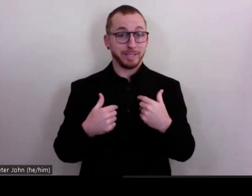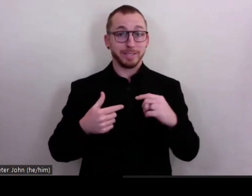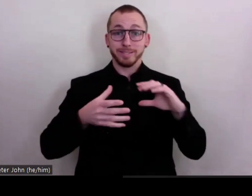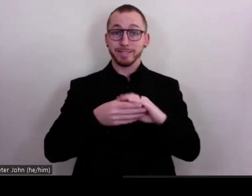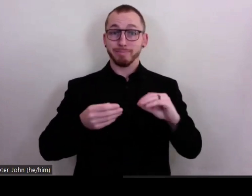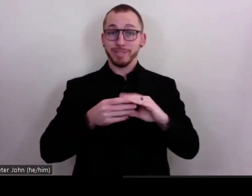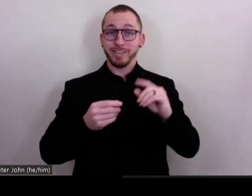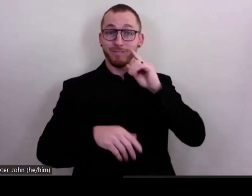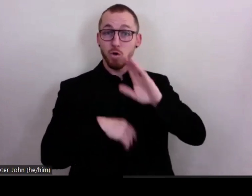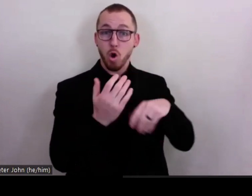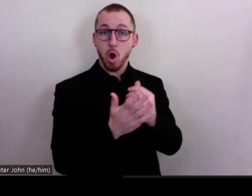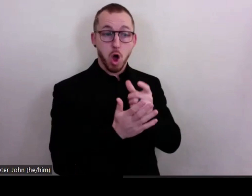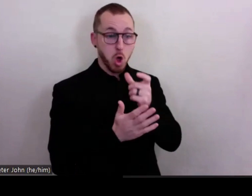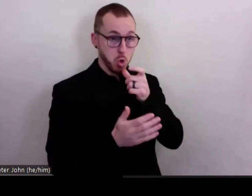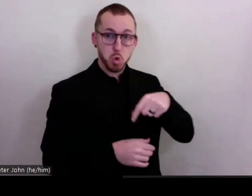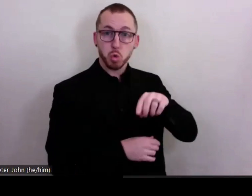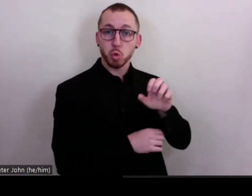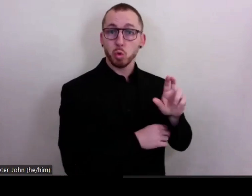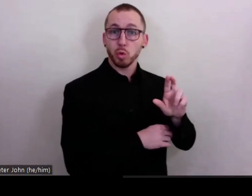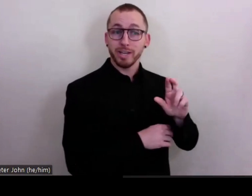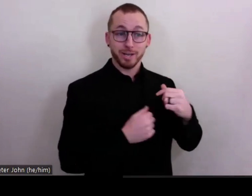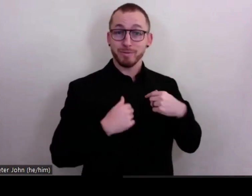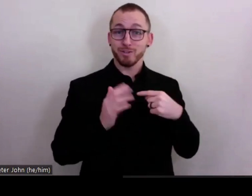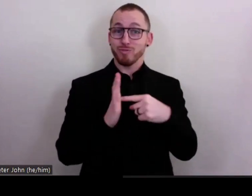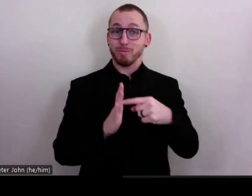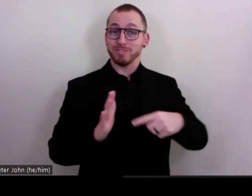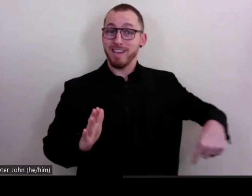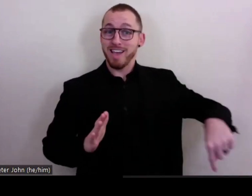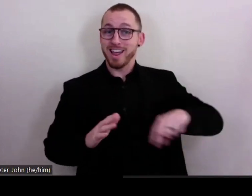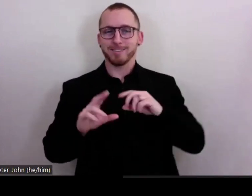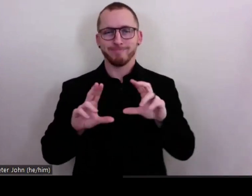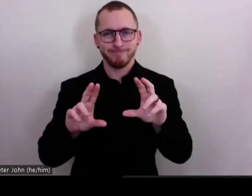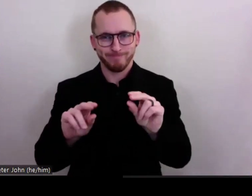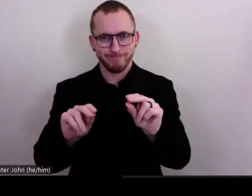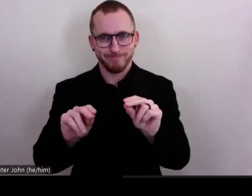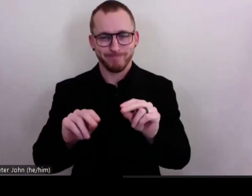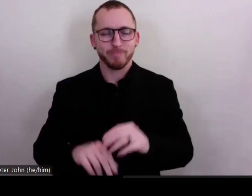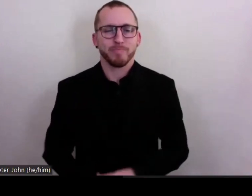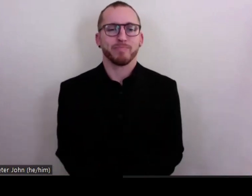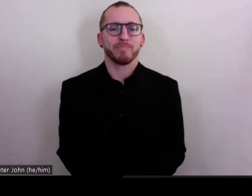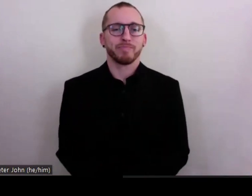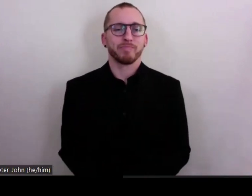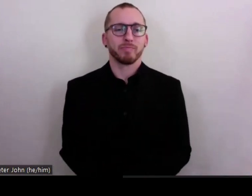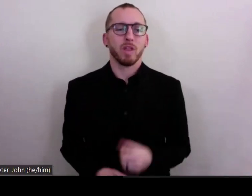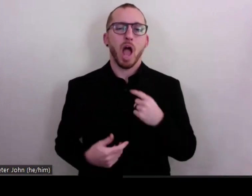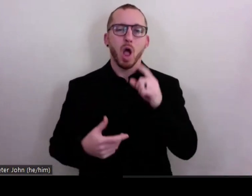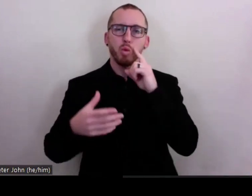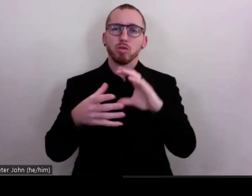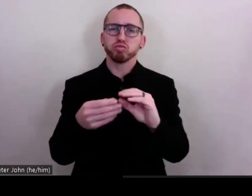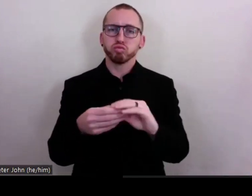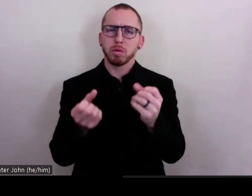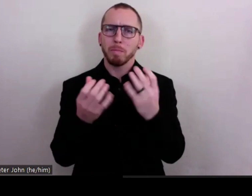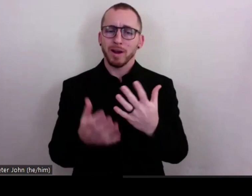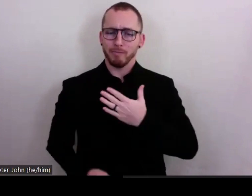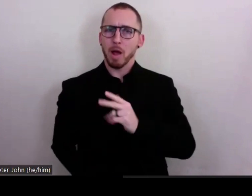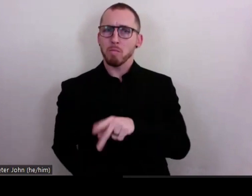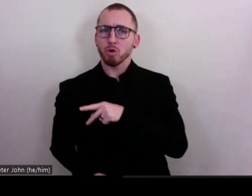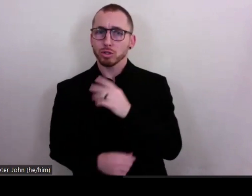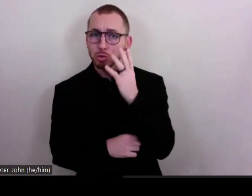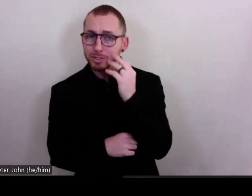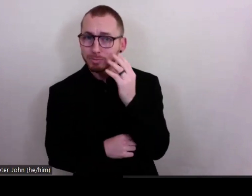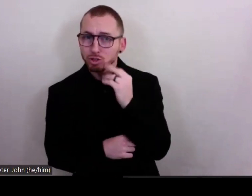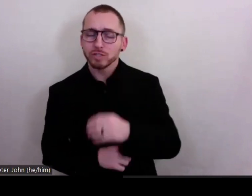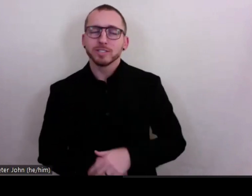my lived experience to this presentation. So it's going to be a lot of things that I have personally experienced and things that I have, of